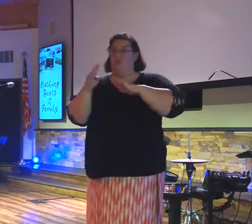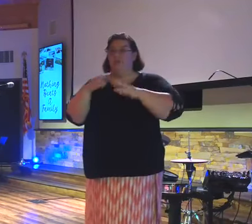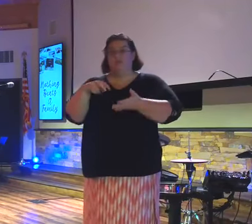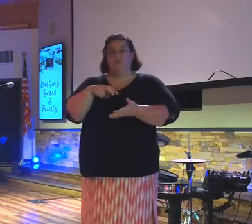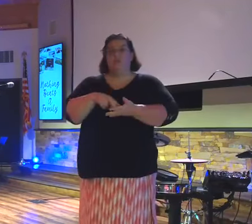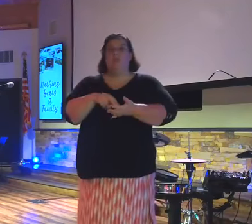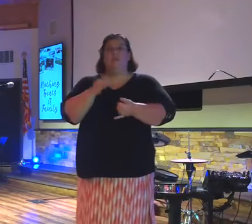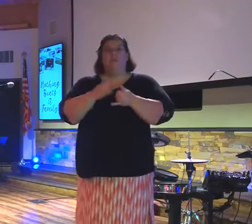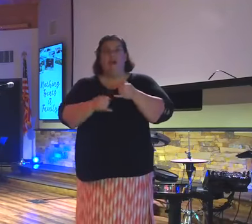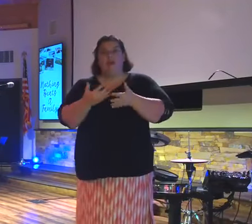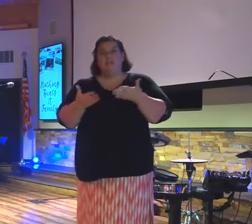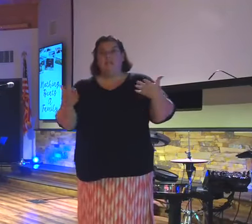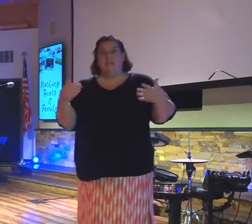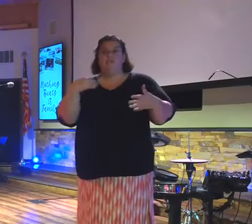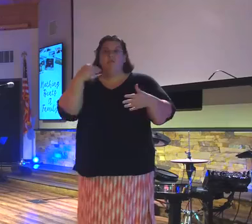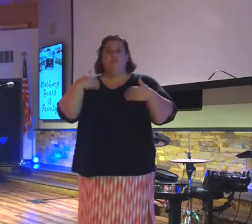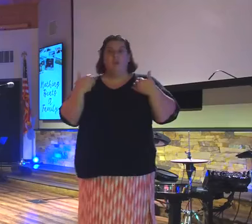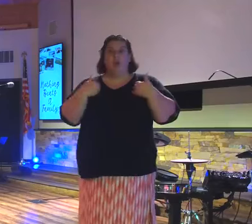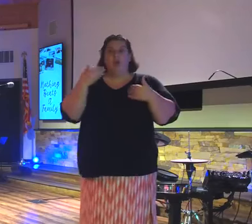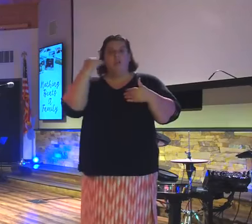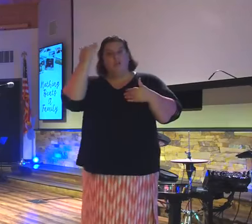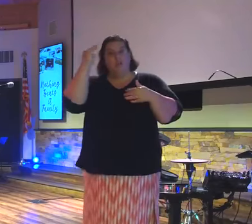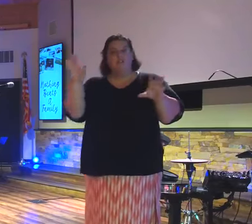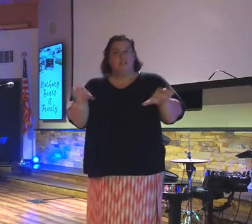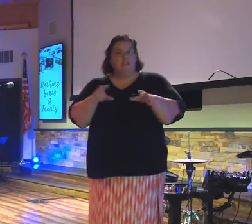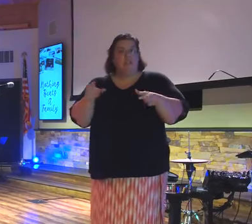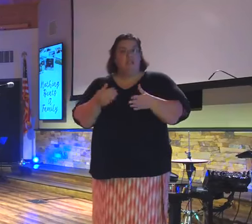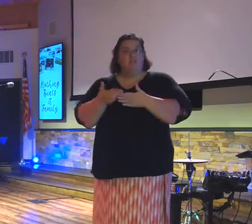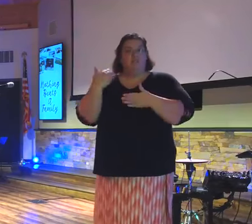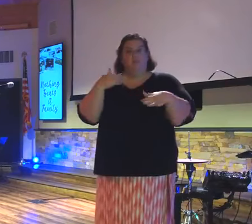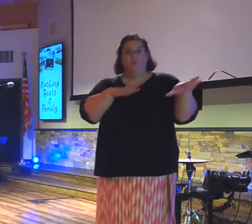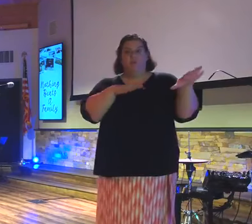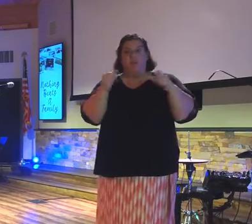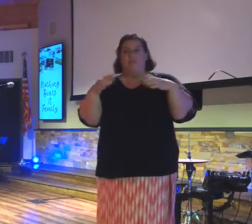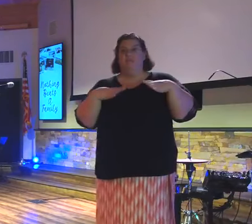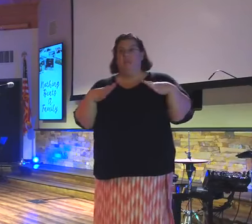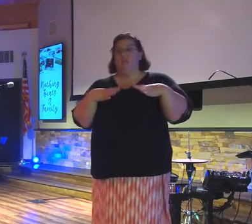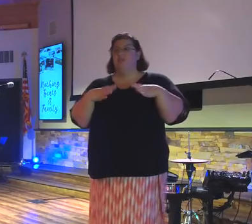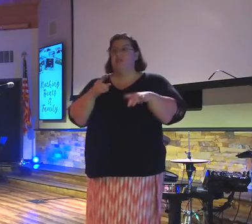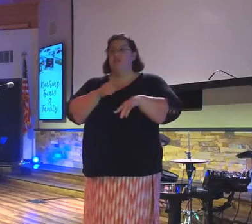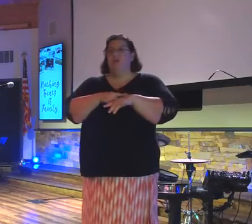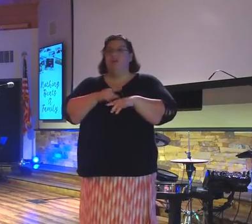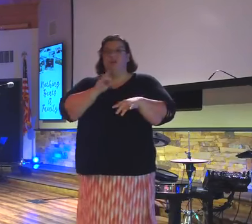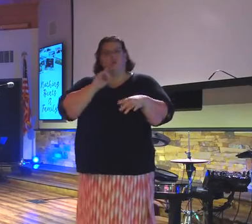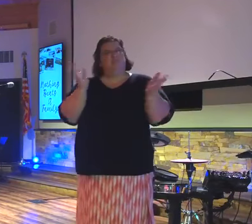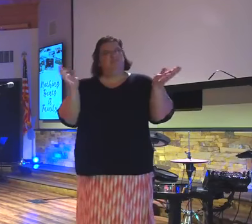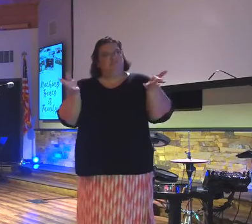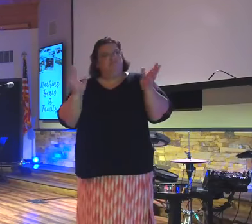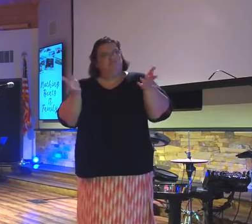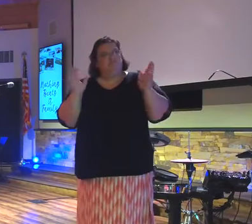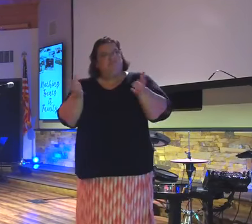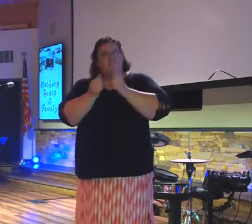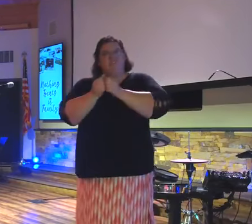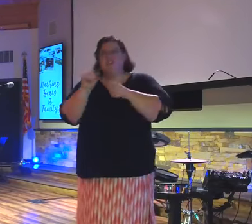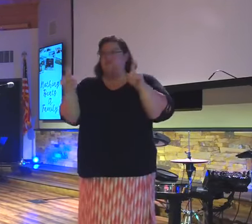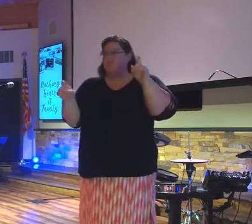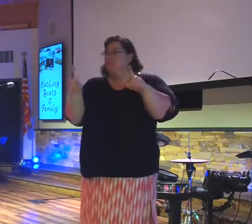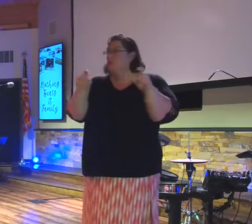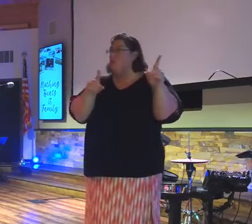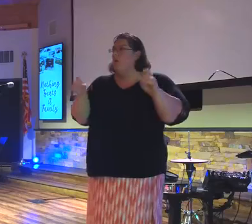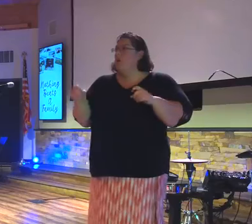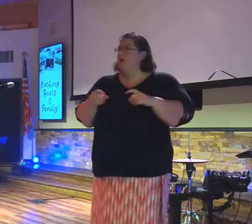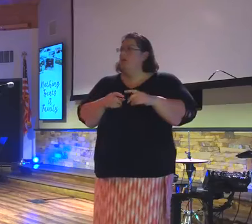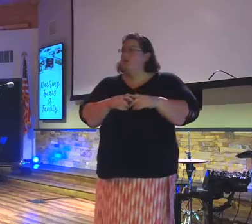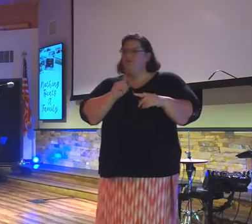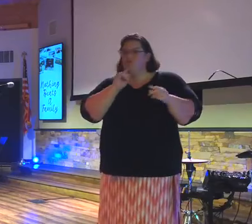And the last thing we did before we left was we had a debrief session where we just talked together, asked each other questions, and